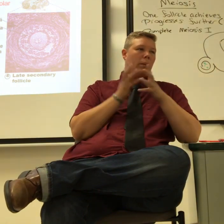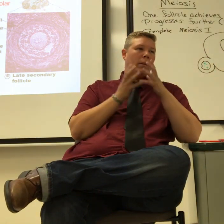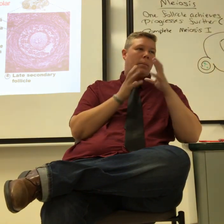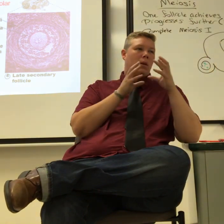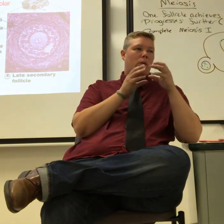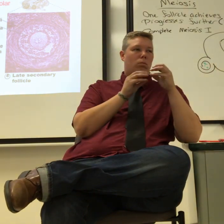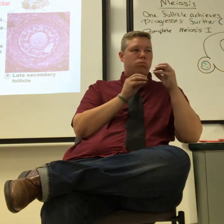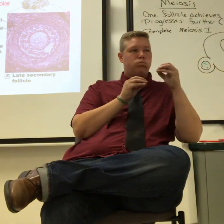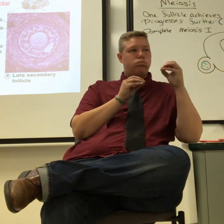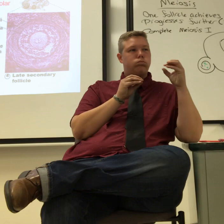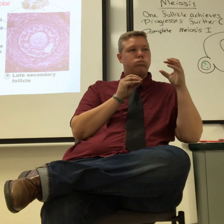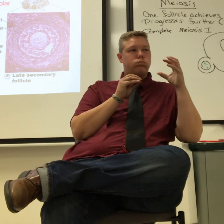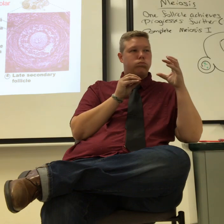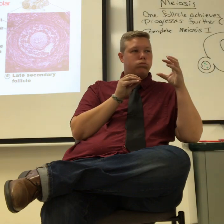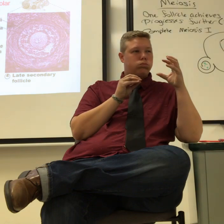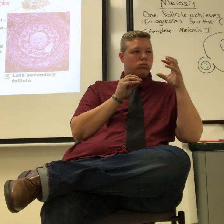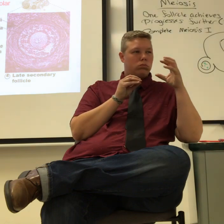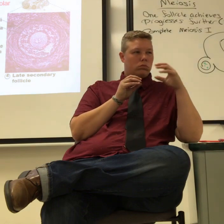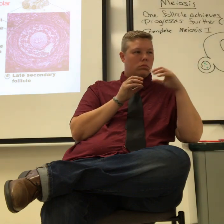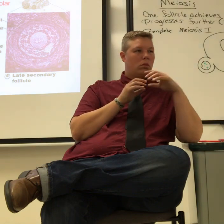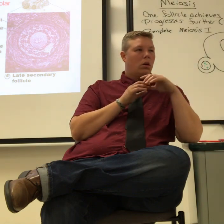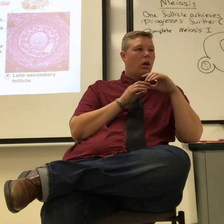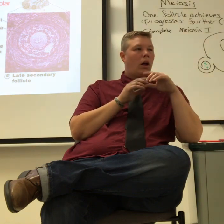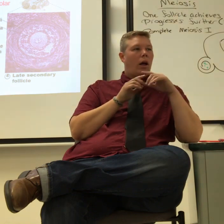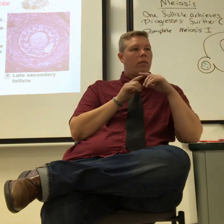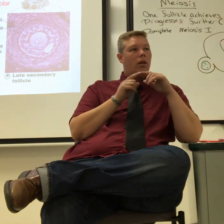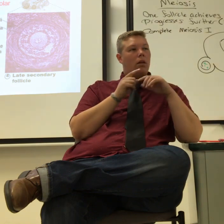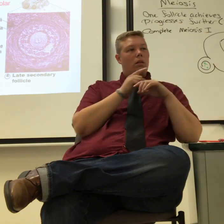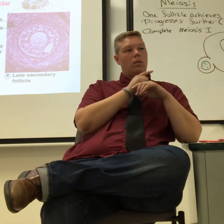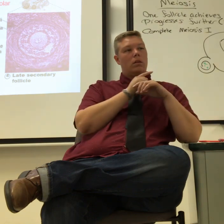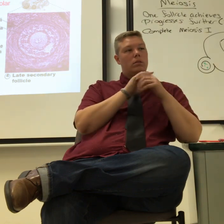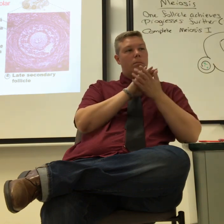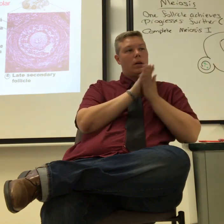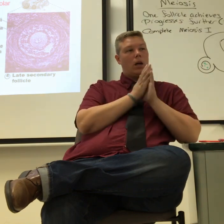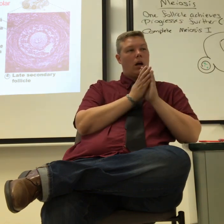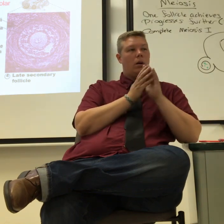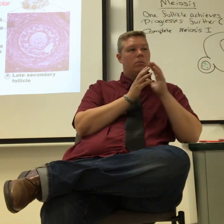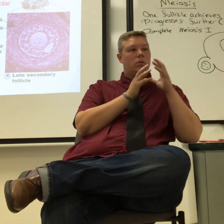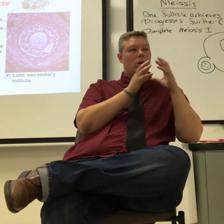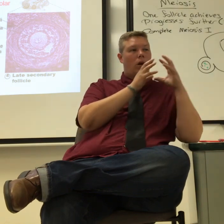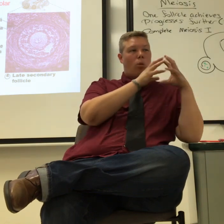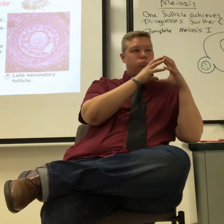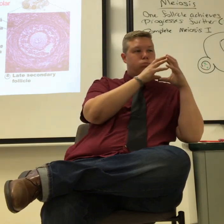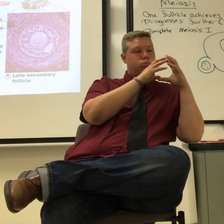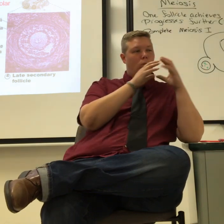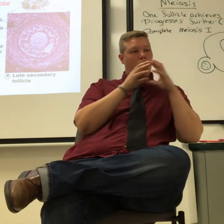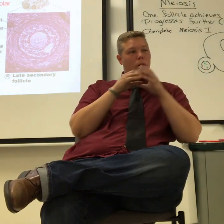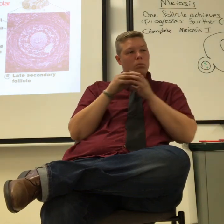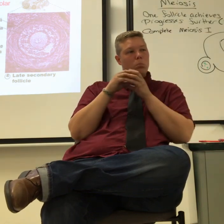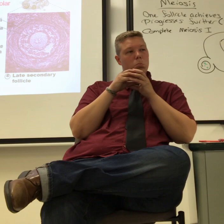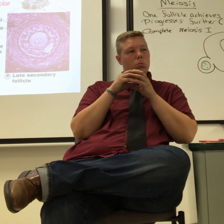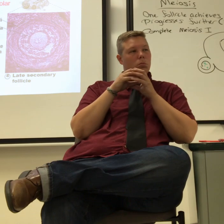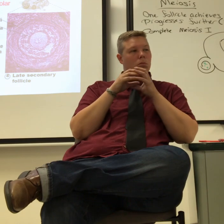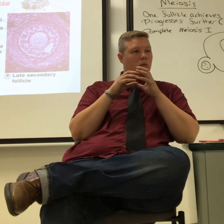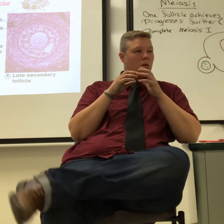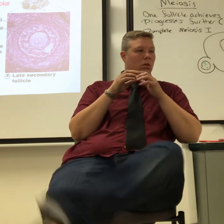like that. Okay, and this becomes 2 cells. So let's pretend it